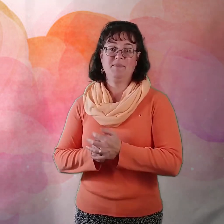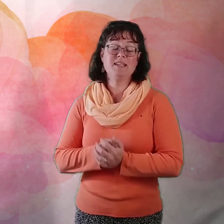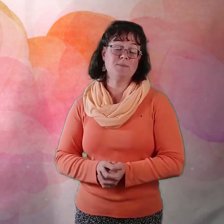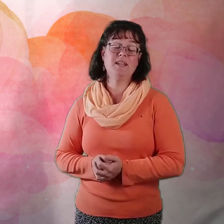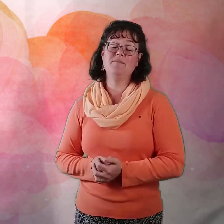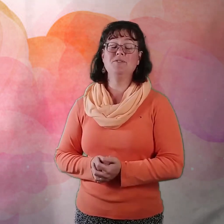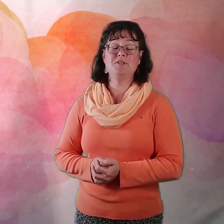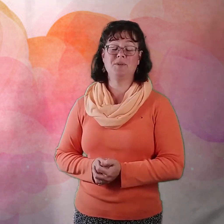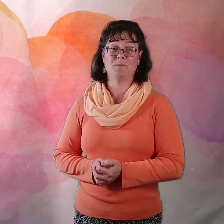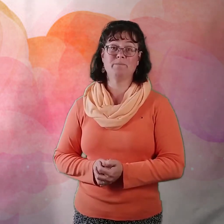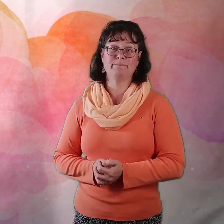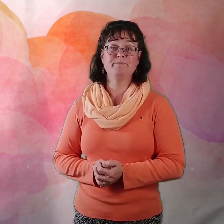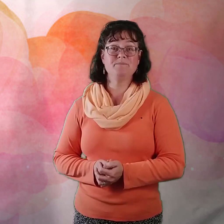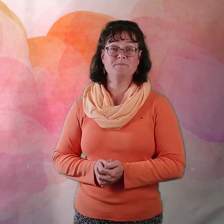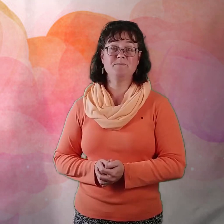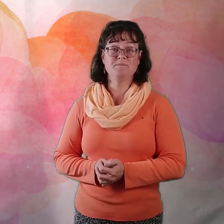because we love you too.